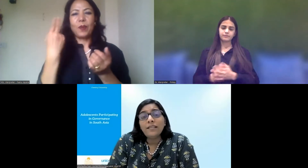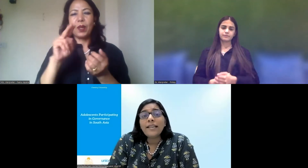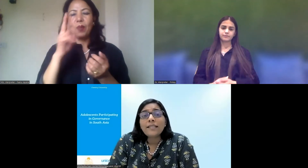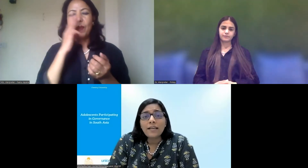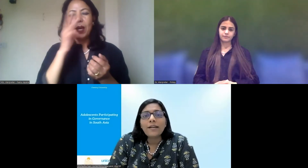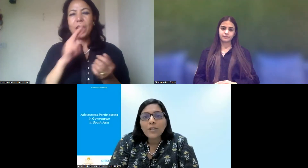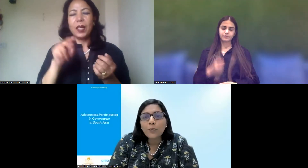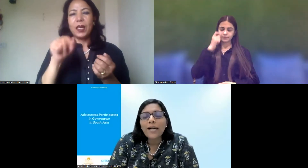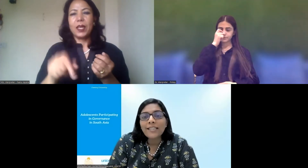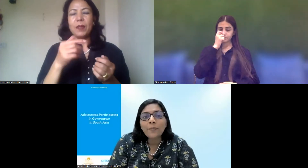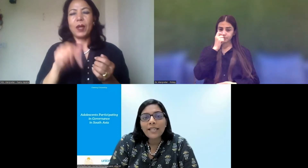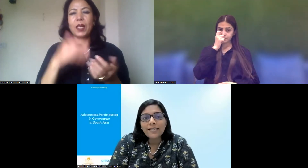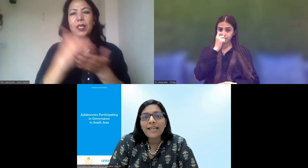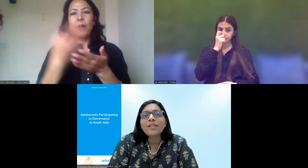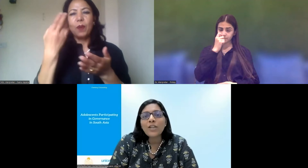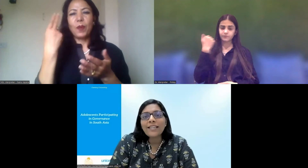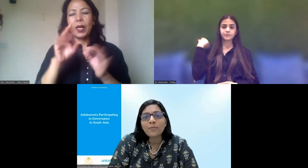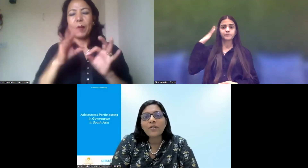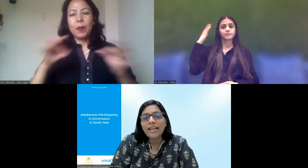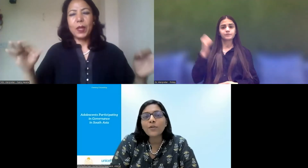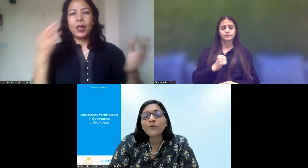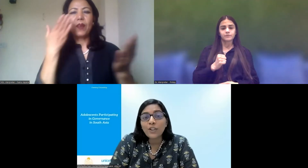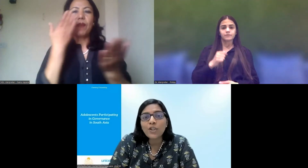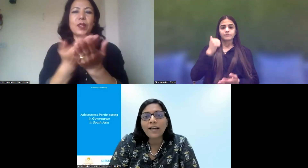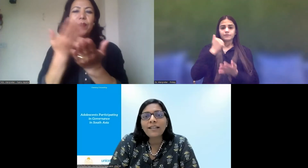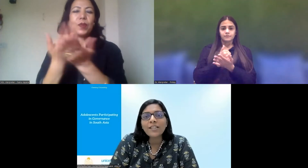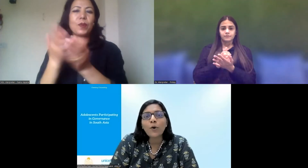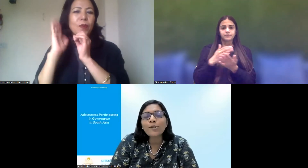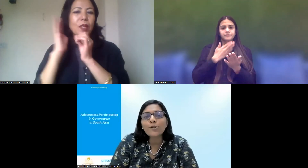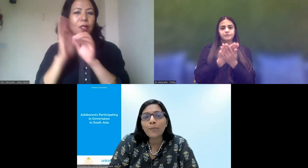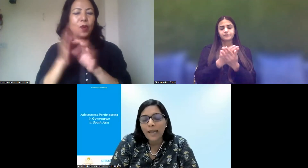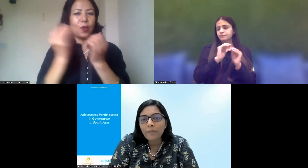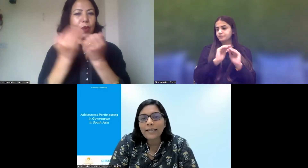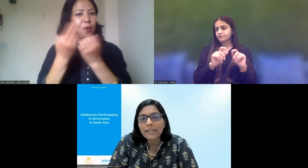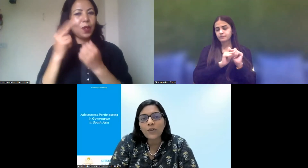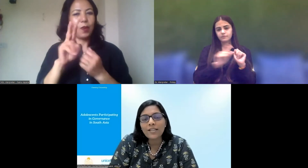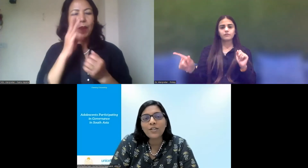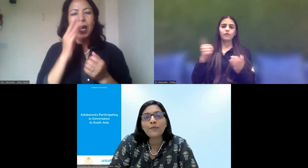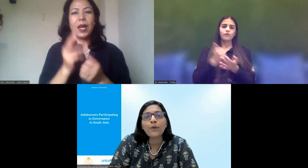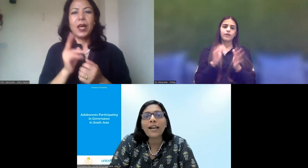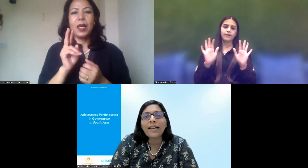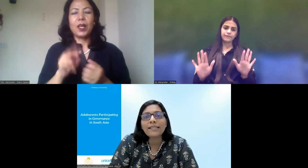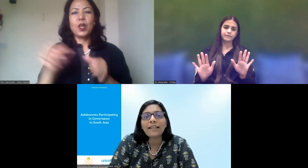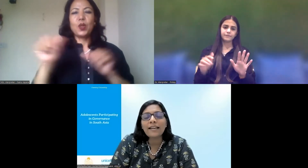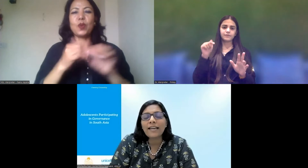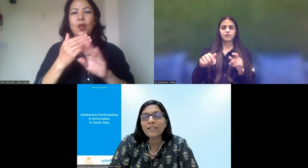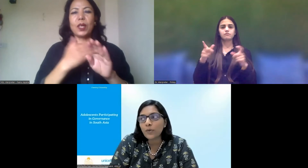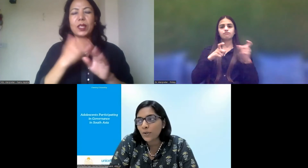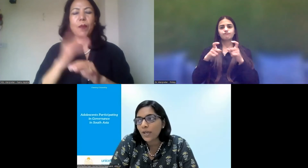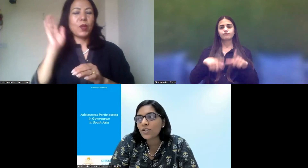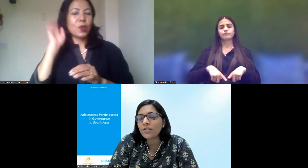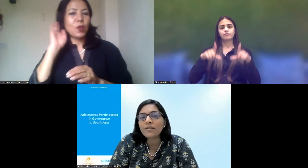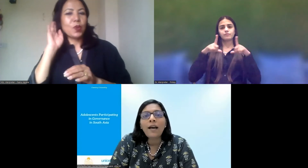We heard it, a right to participate is an unchallengeable right of each child. It's also a pragmatic strategy for realizing their rights